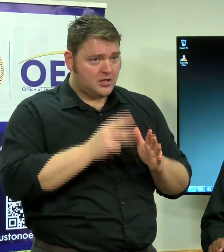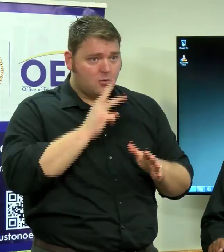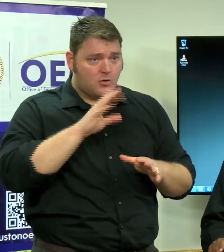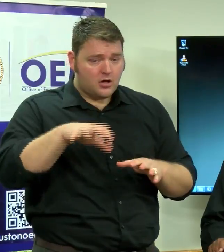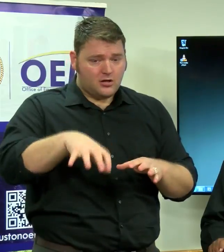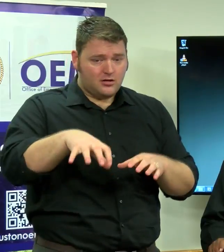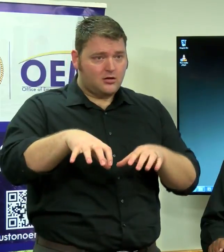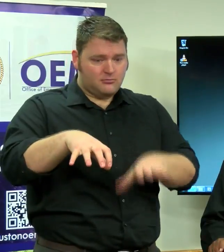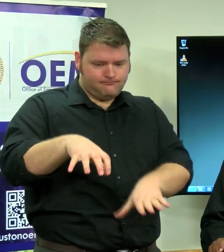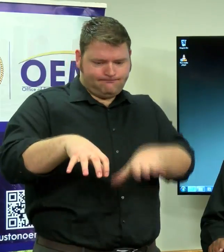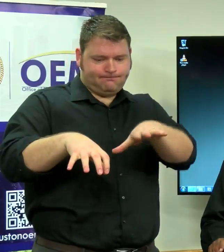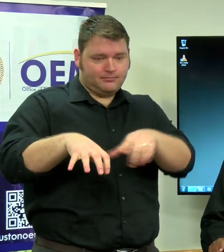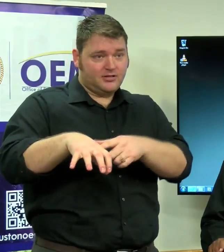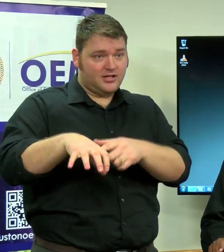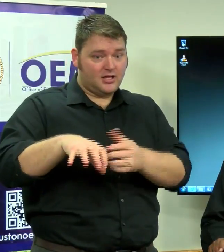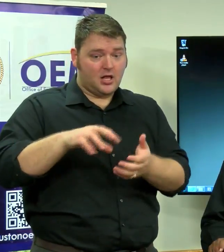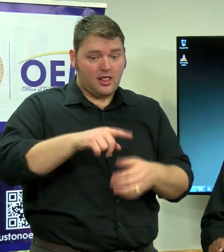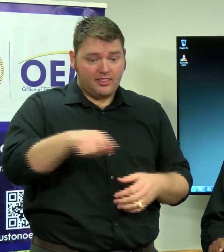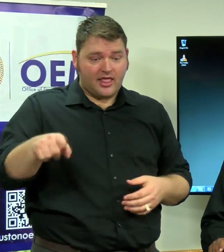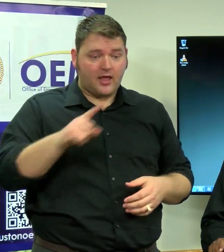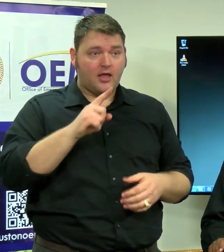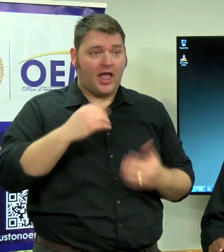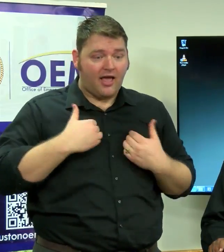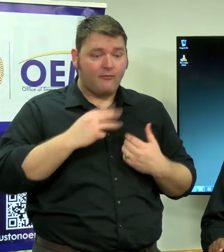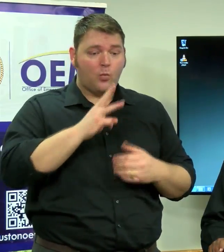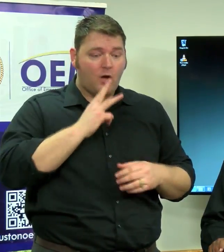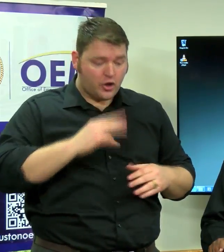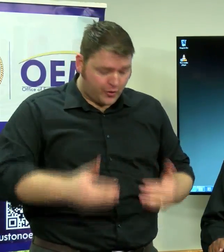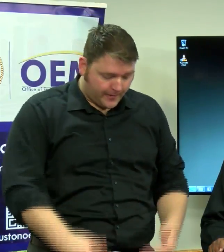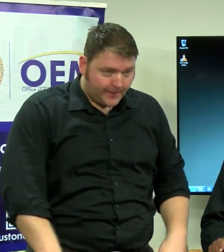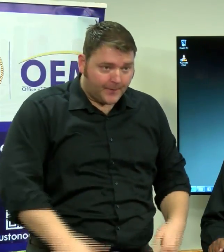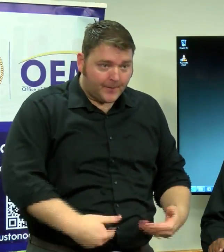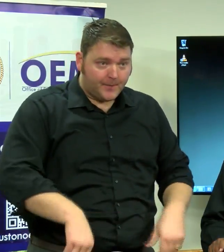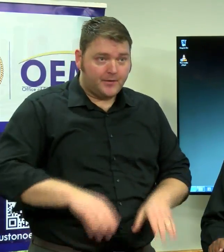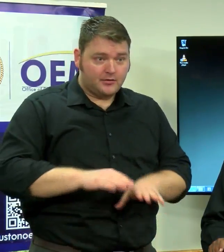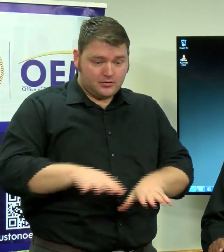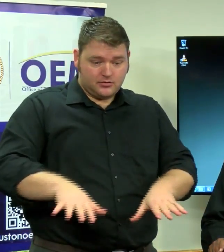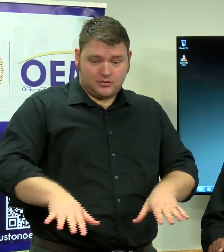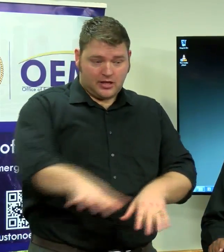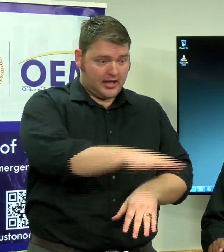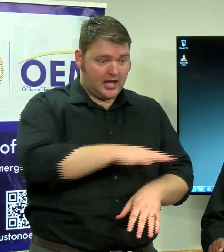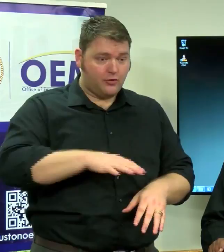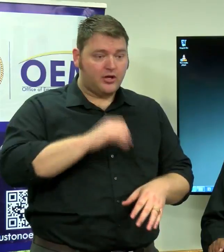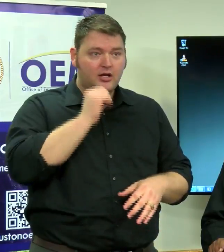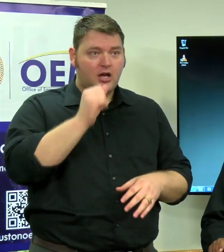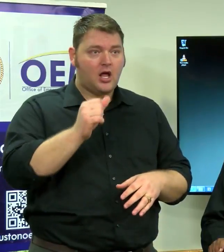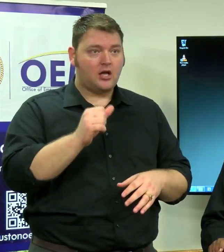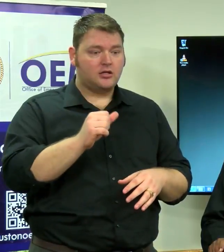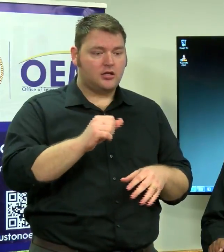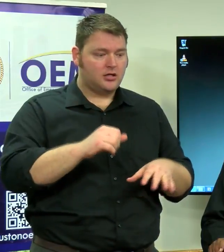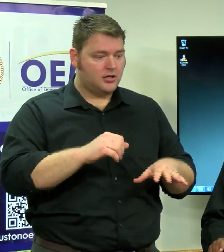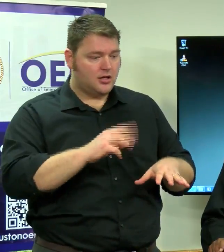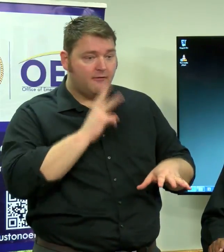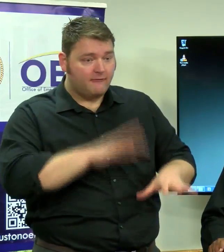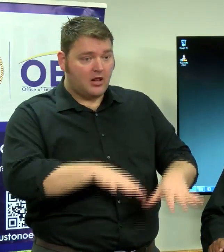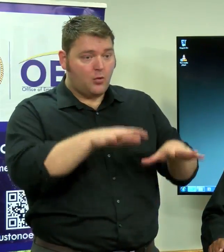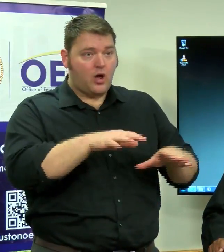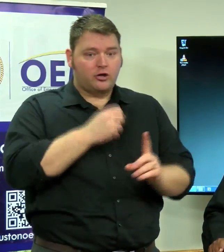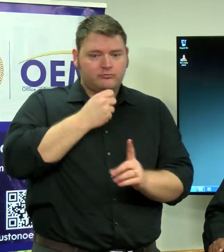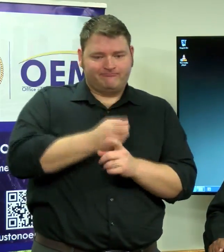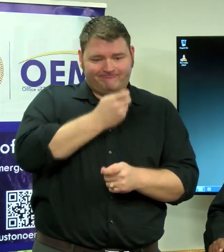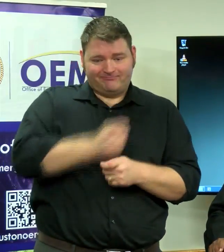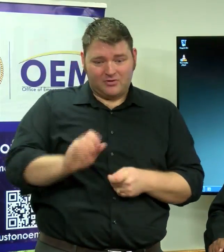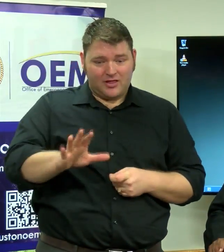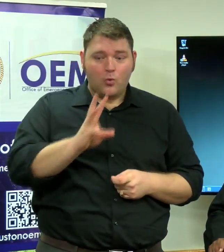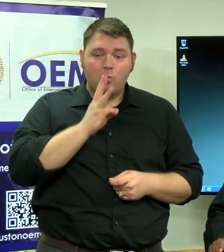the workers are dealing with water in their work area rather than water having contaminated the water supply. How would you want to